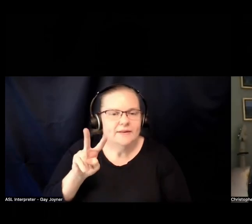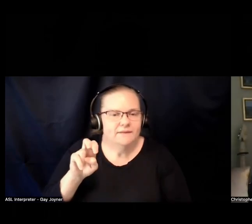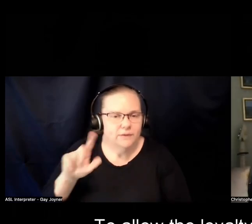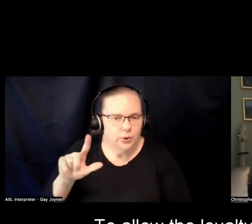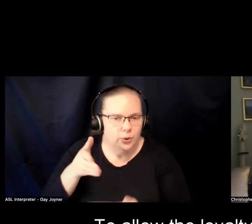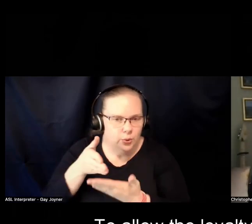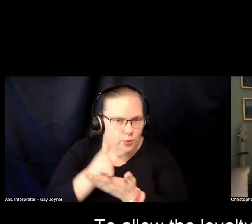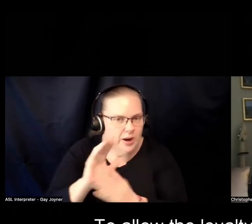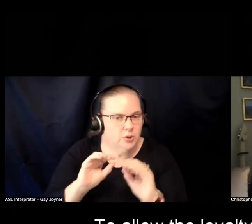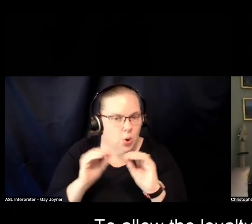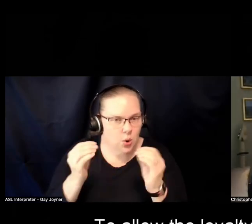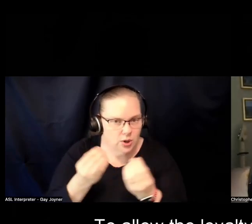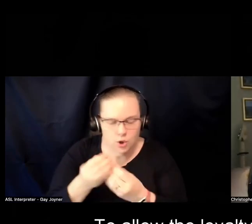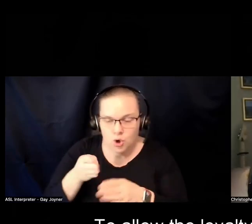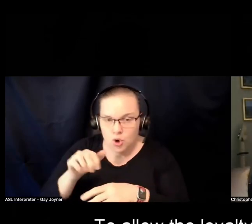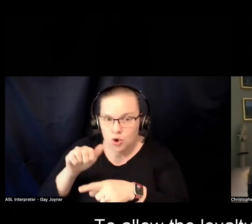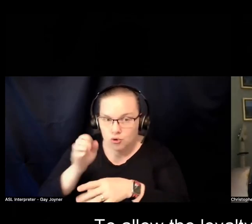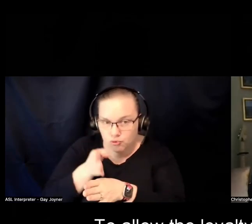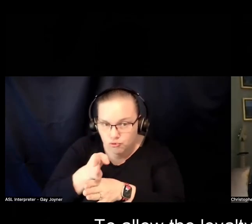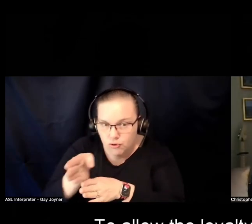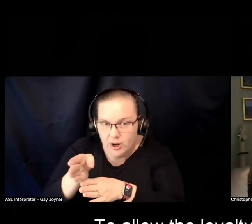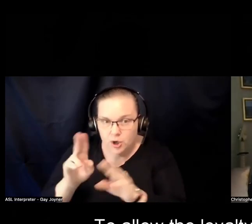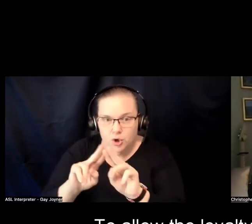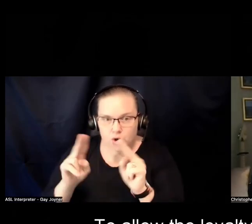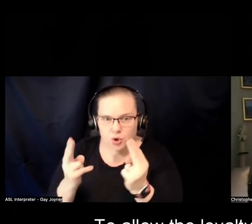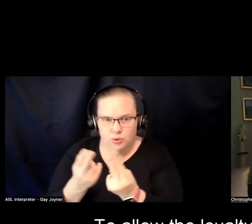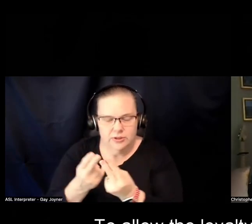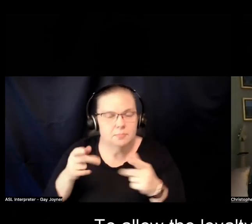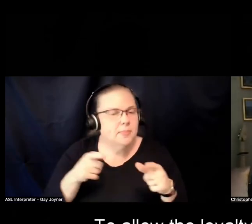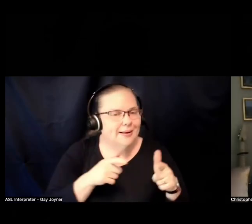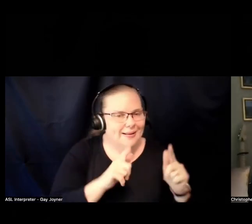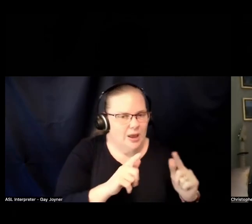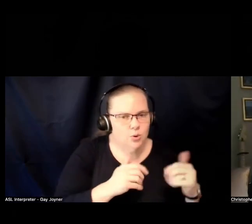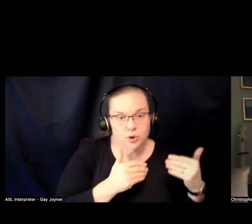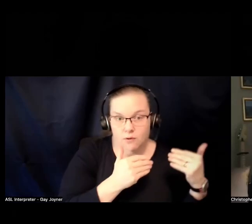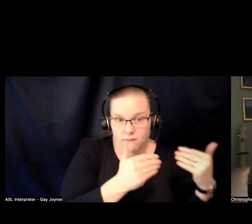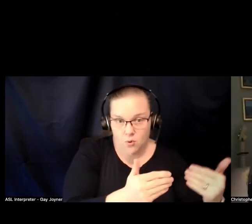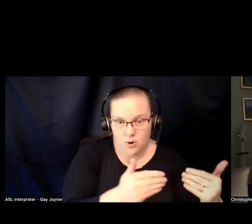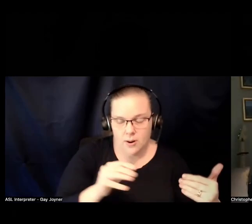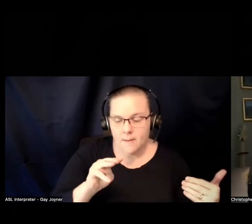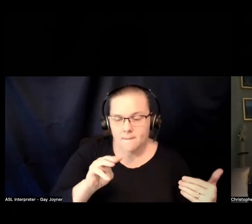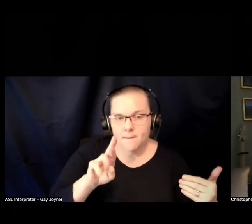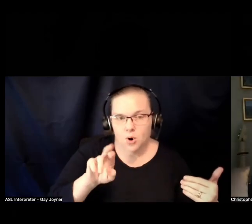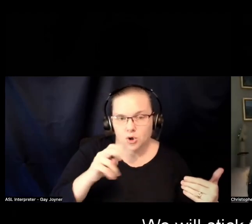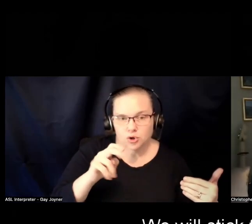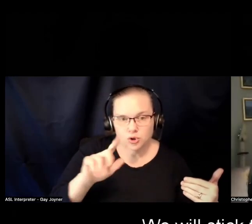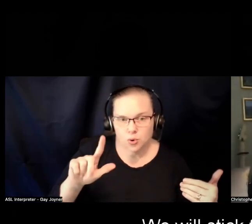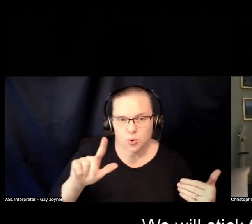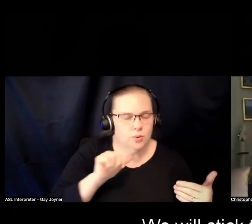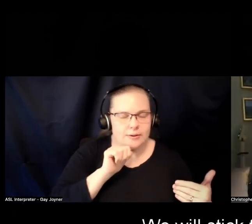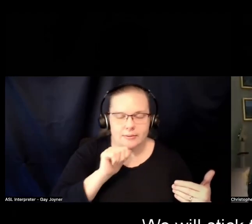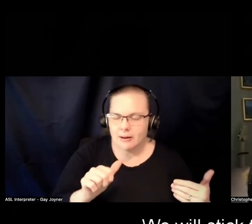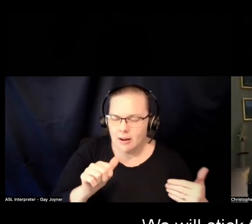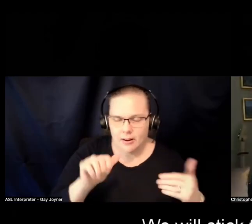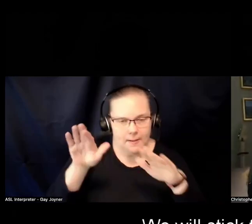unions. To allow the loyalty hearing to go forward was risky, but Secretary Marshall would not bow to Joe McCarthy. We will stick